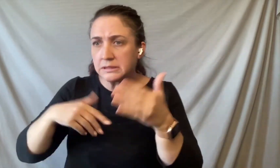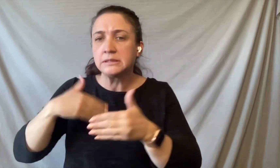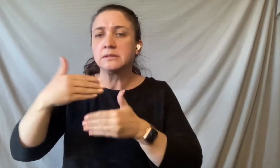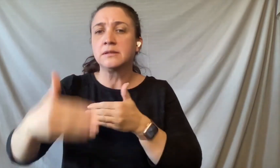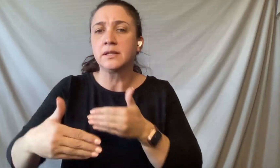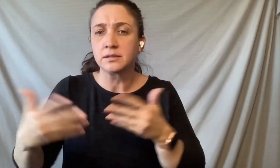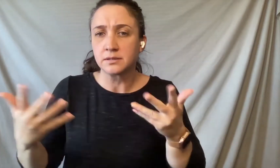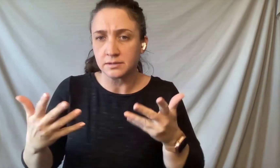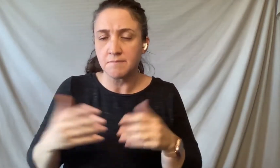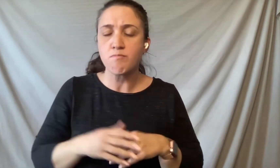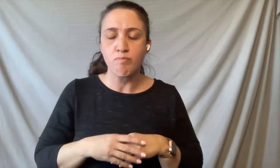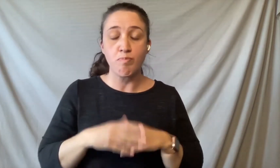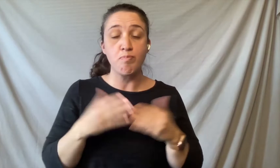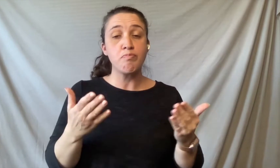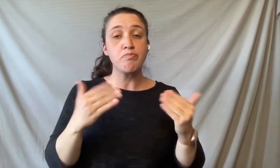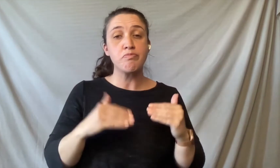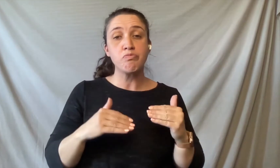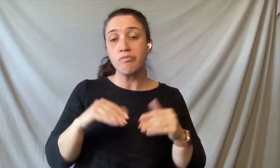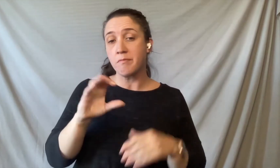So Claire?